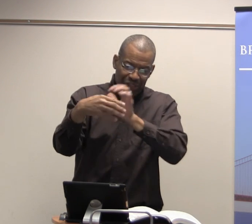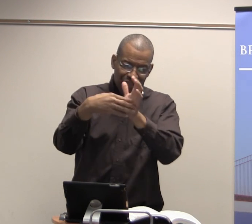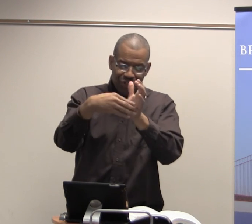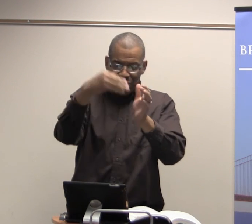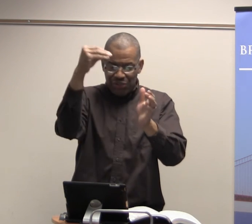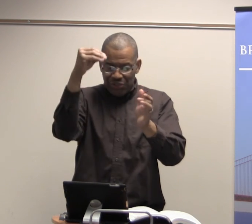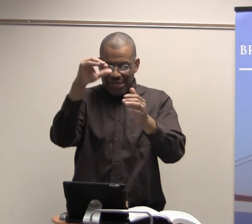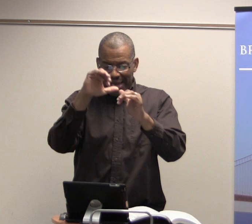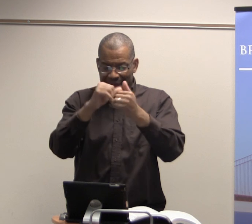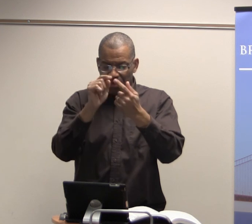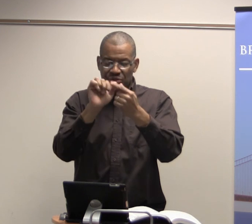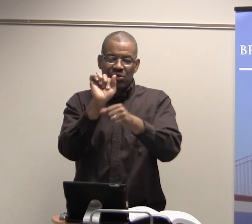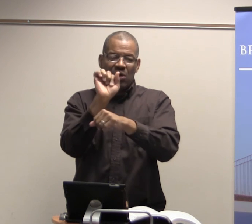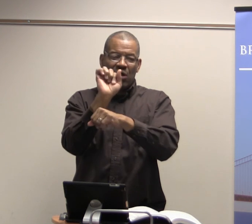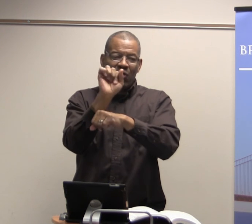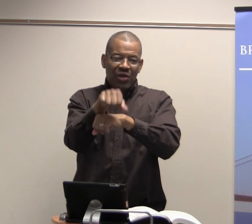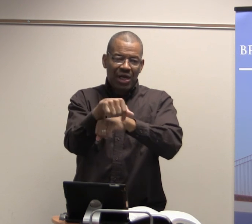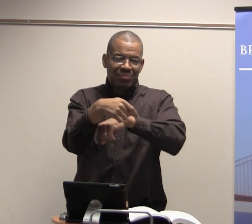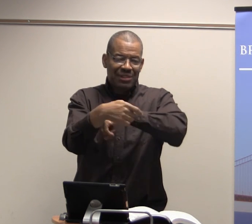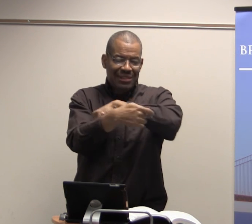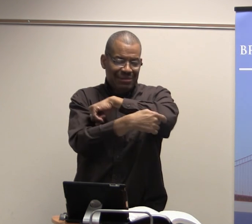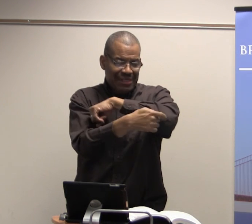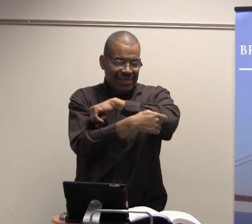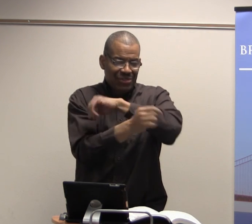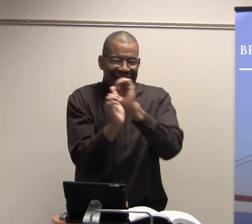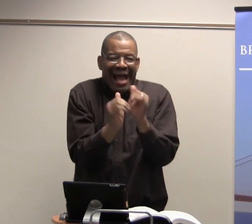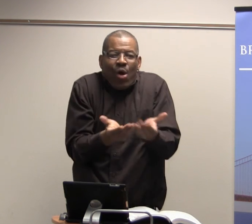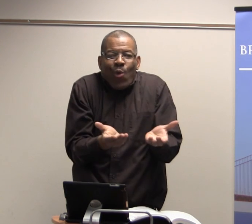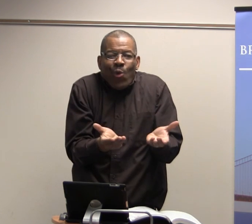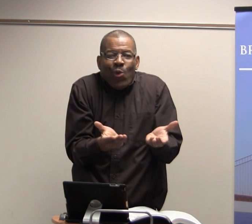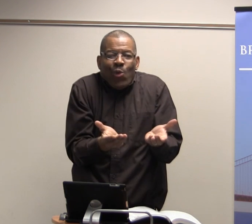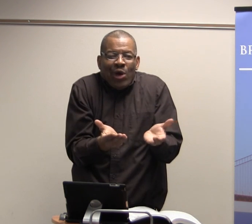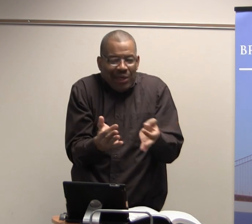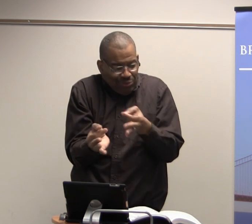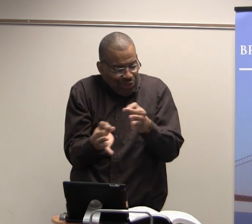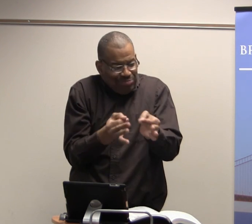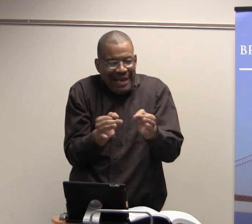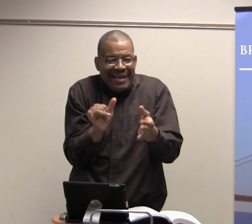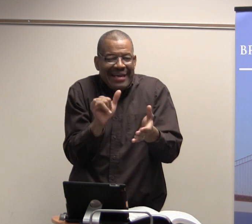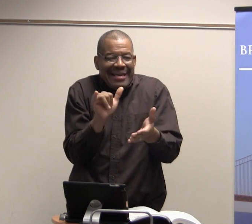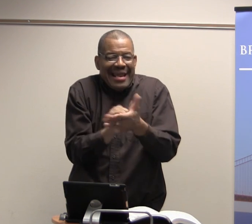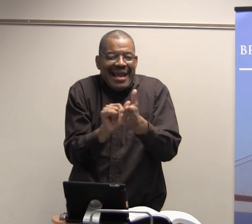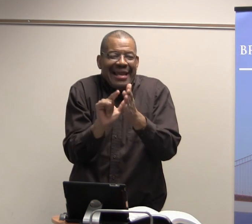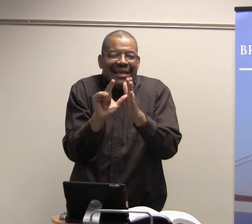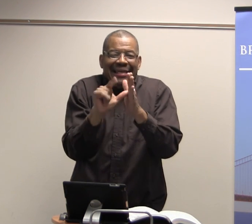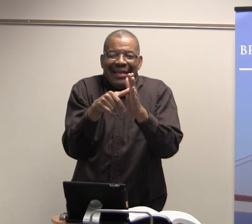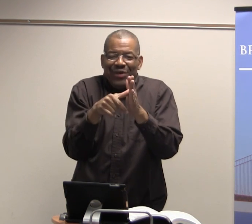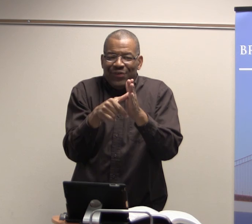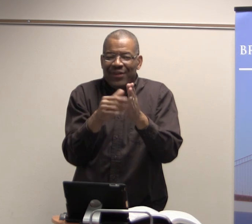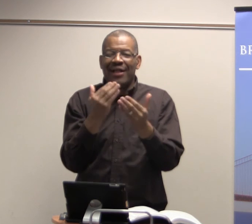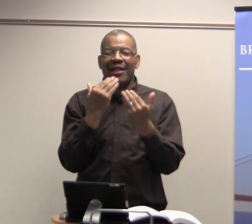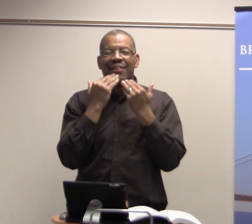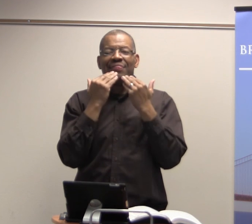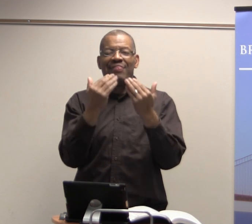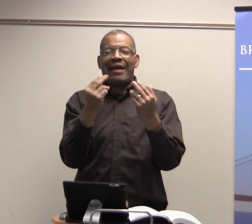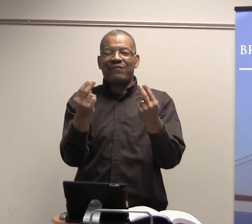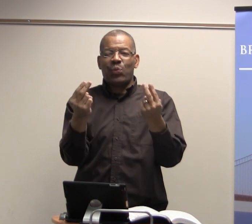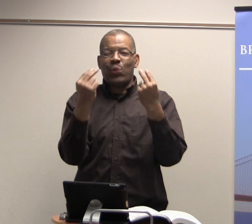Must learn how to overcome the temptation. How? Explain that later. Thank you for